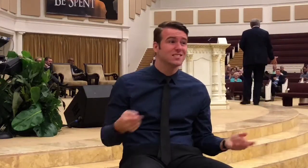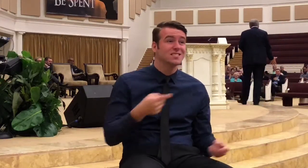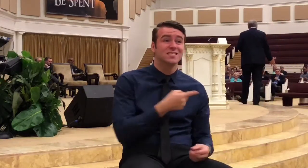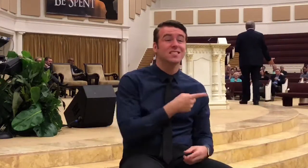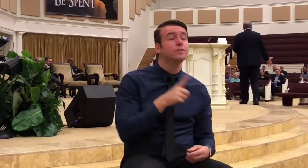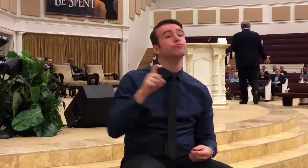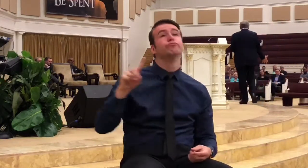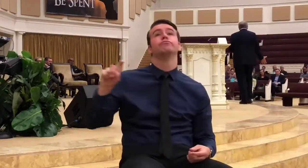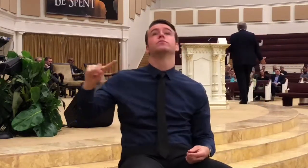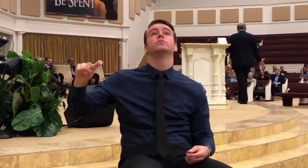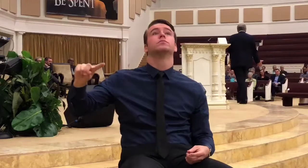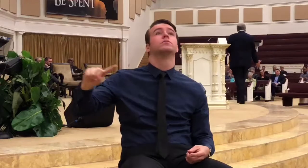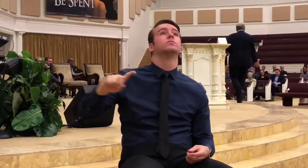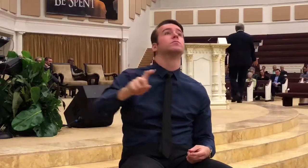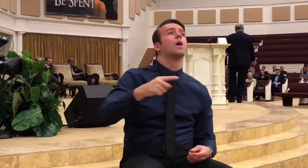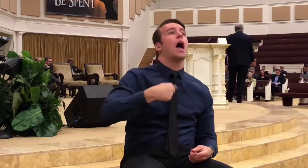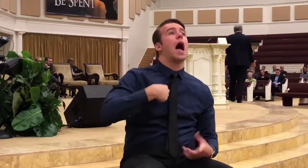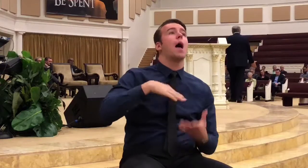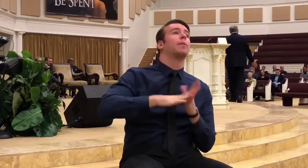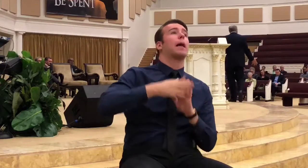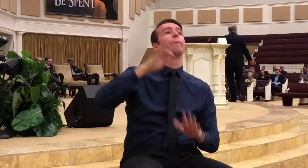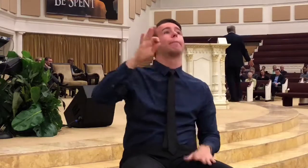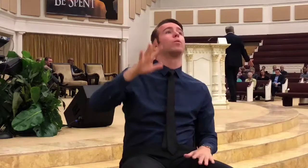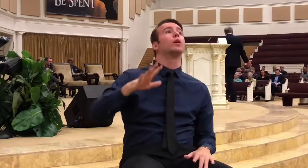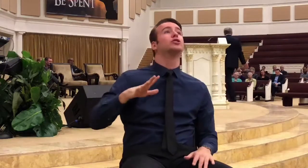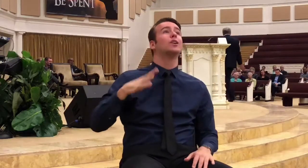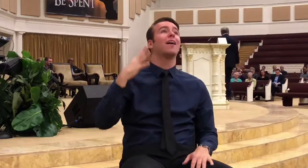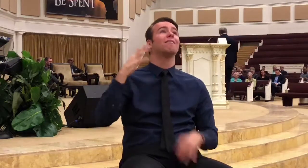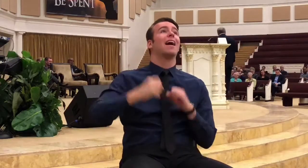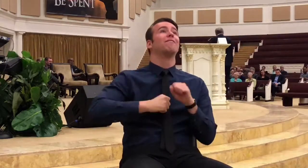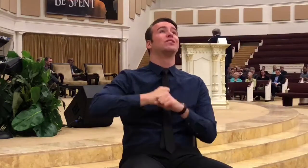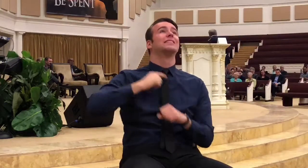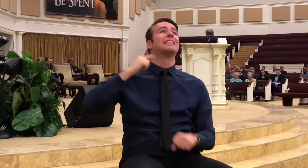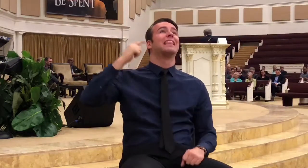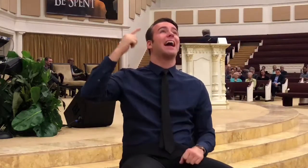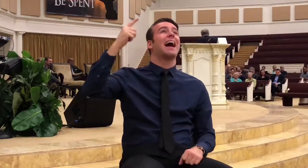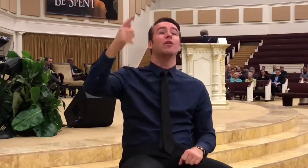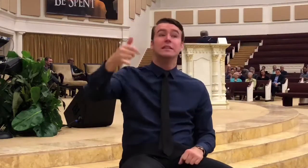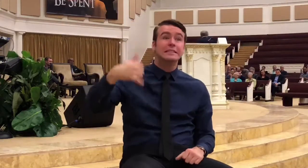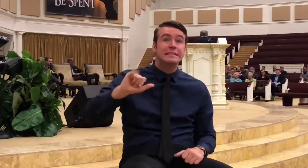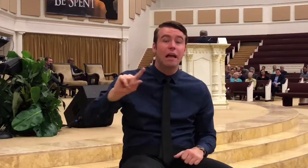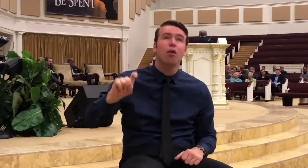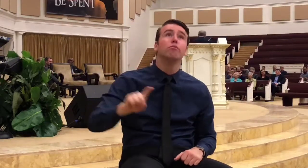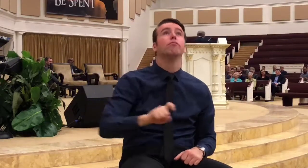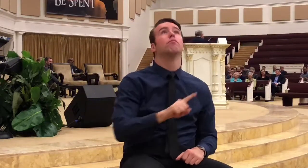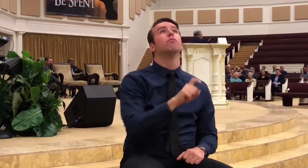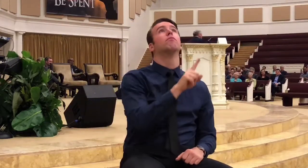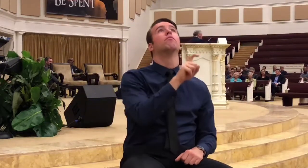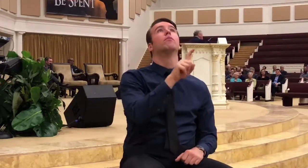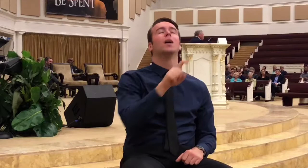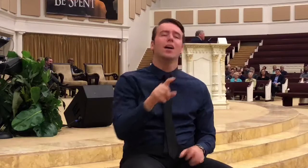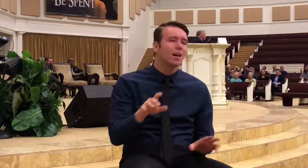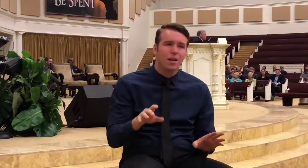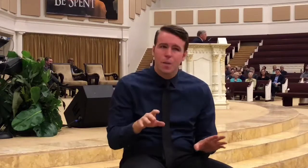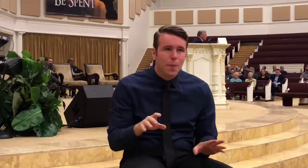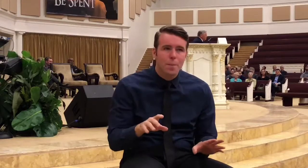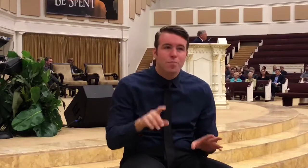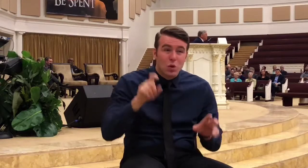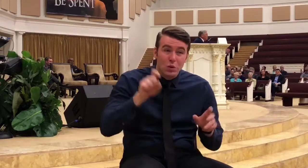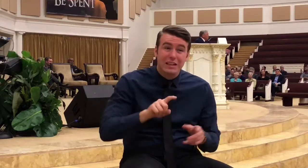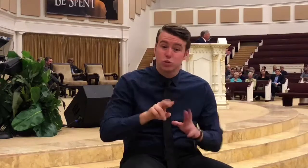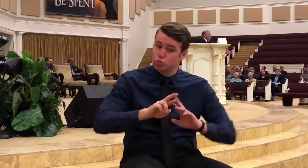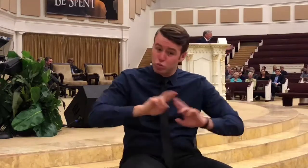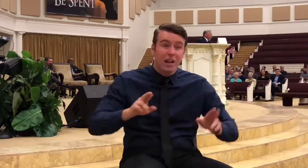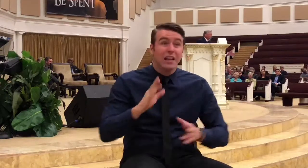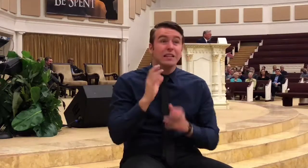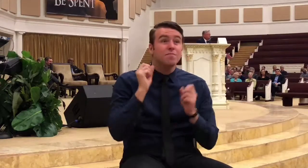wandering around thinking he's some kind of preacher 5 years from now, still wandering around. I mean, you've got to get out of the business. There's people in